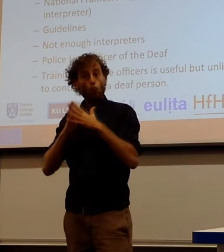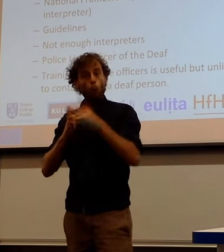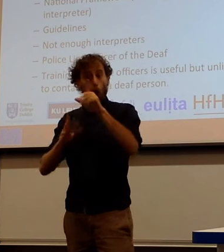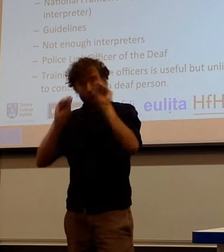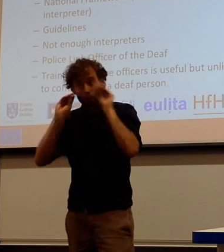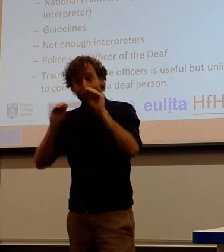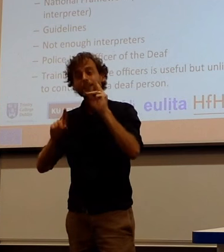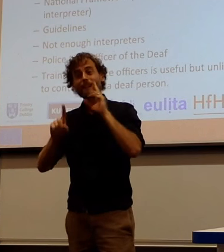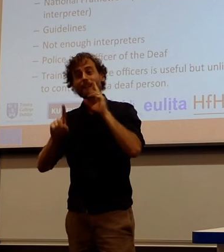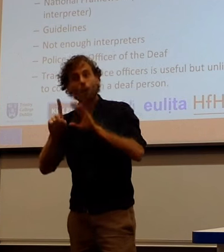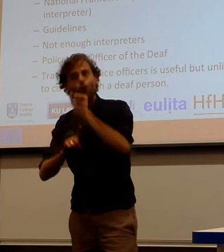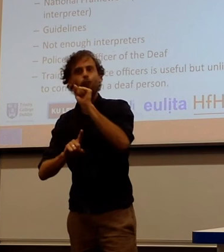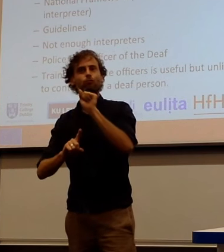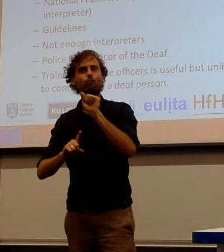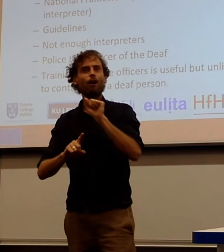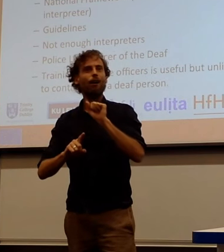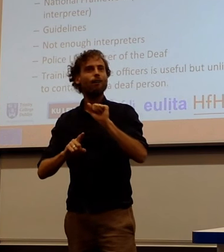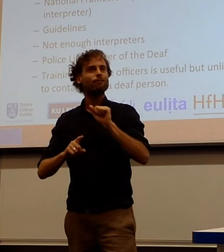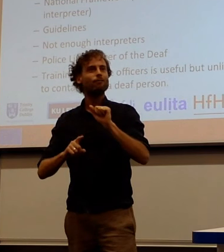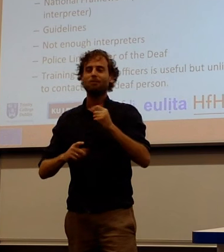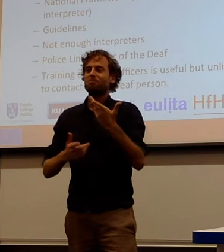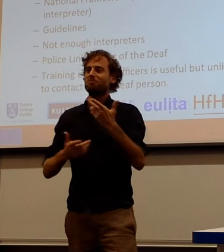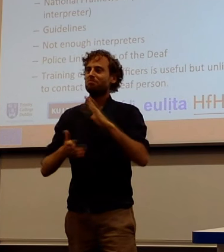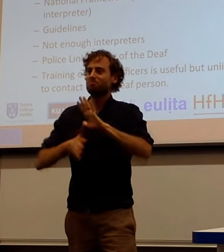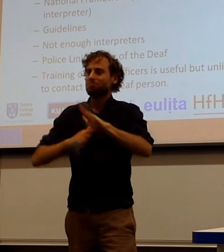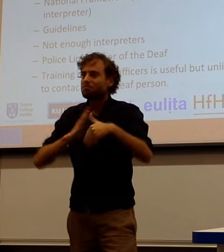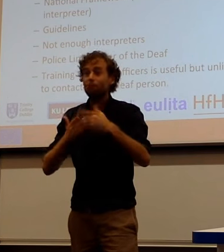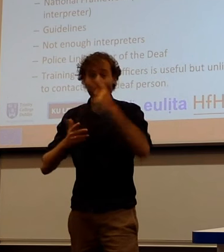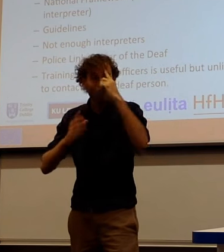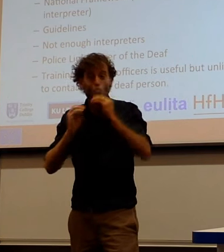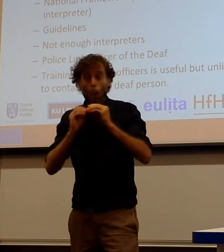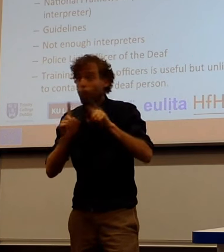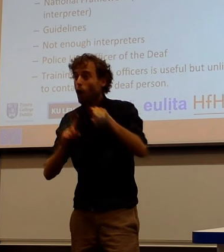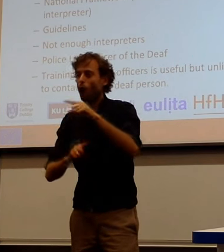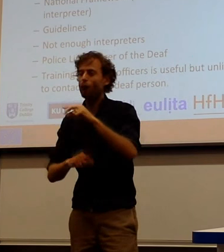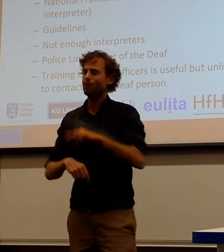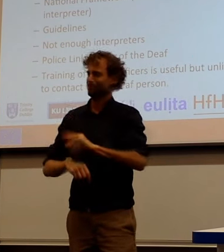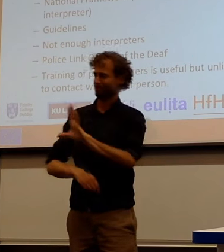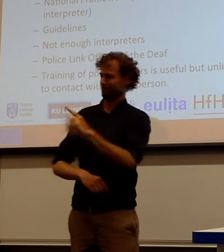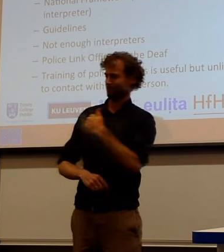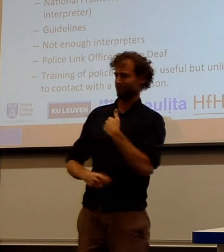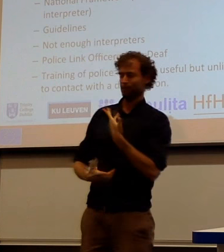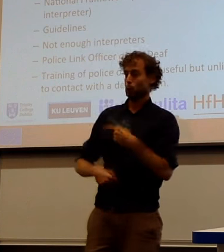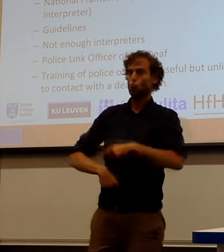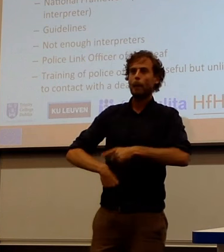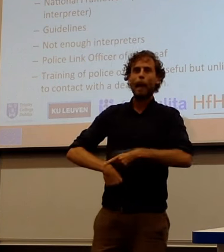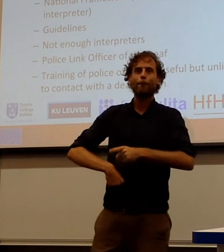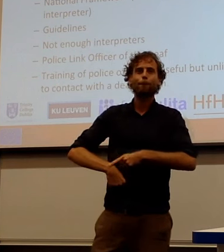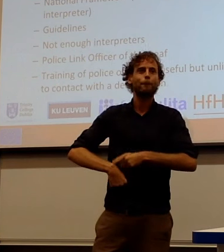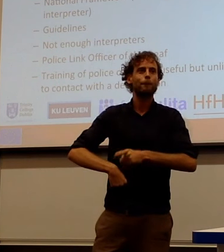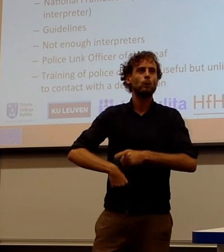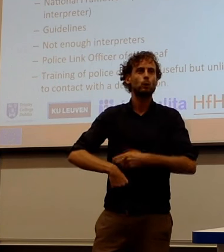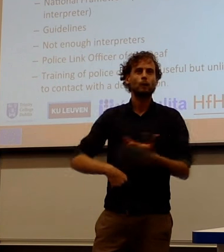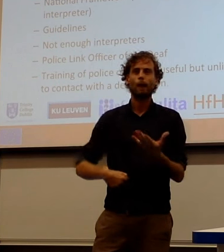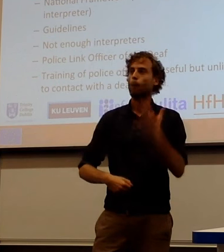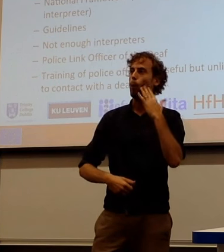Now, when we asked them if it was worth getting training on sign language, deaf culture, all those sorts of things, the officers often